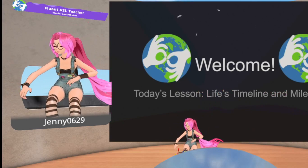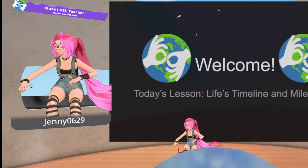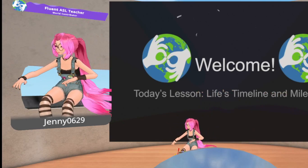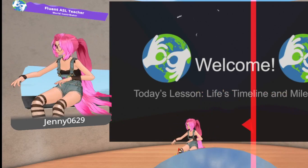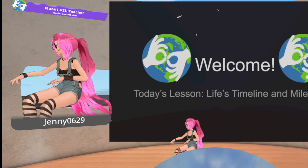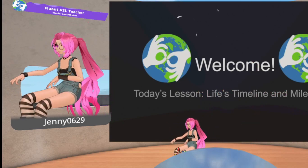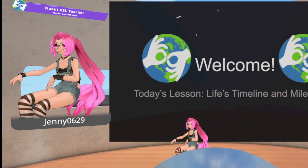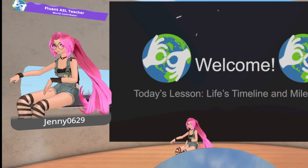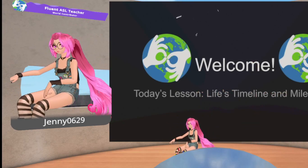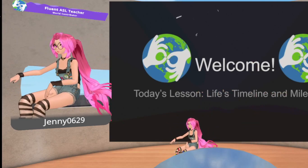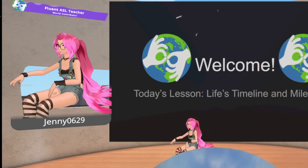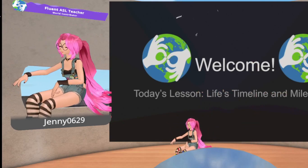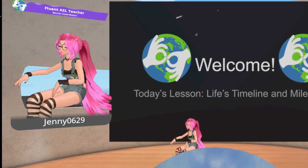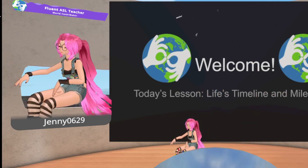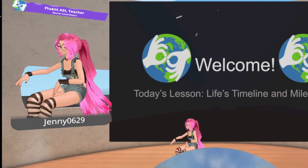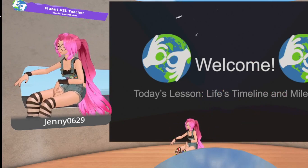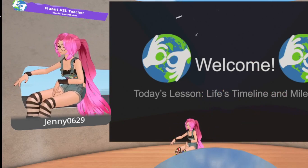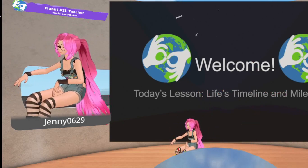Yes?